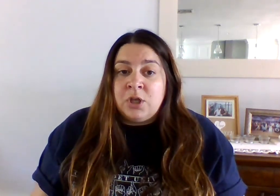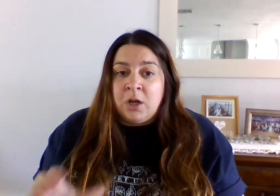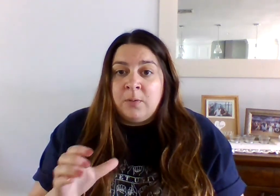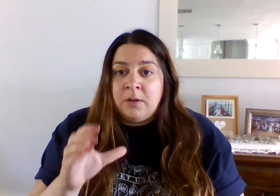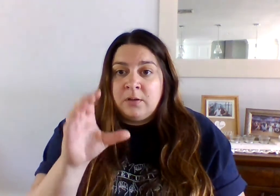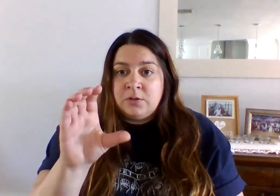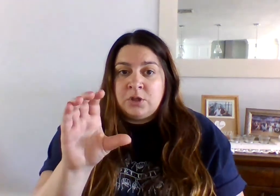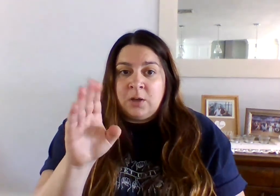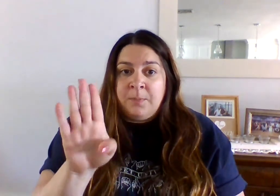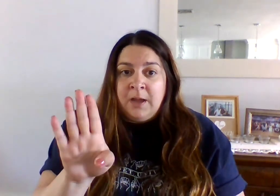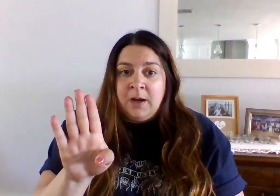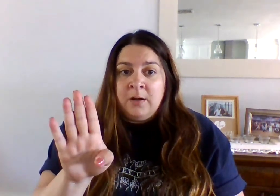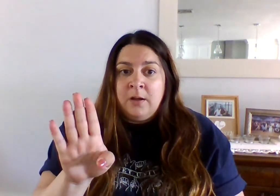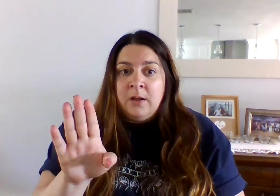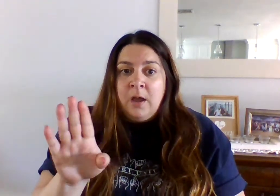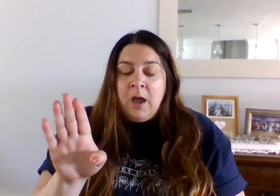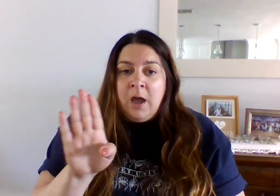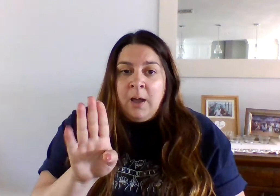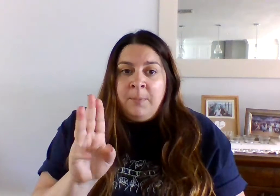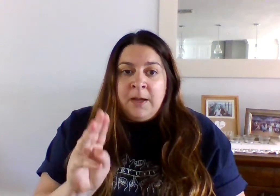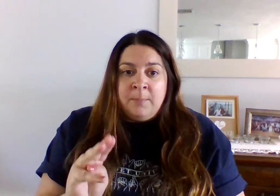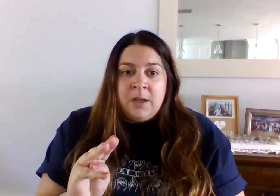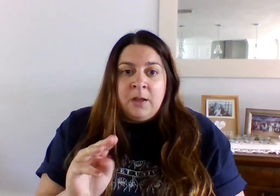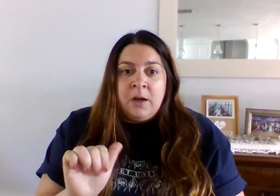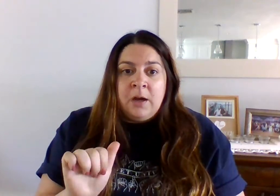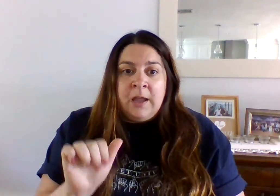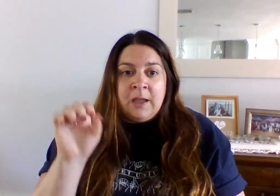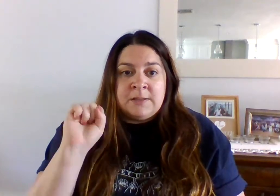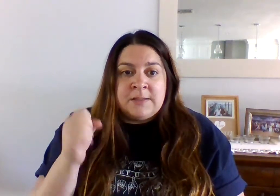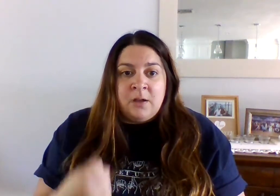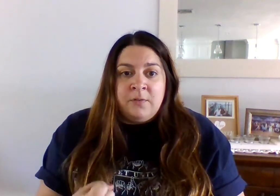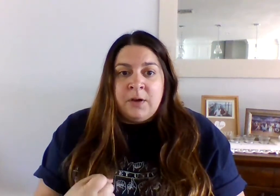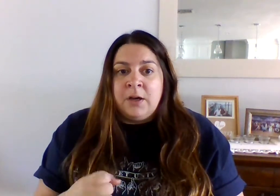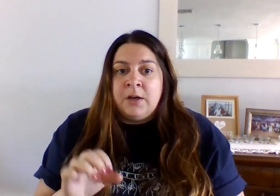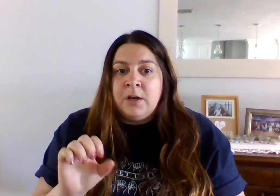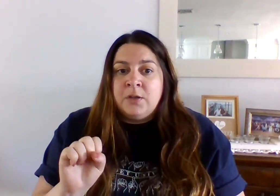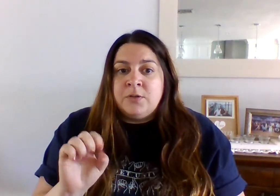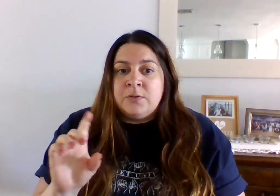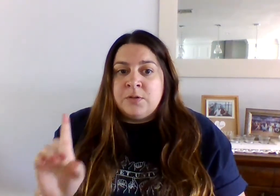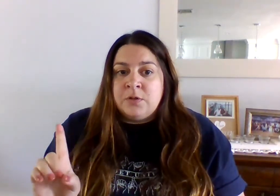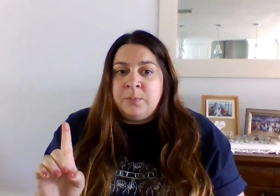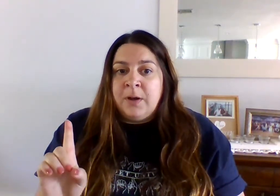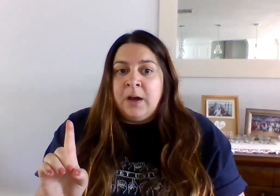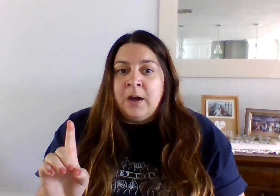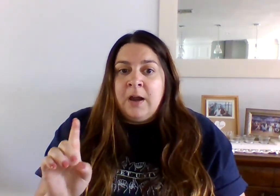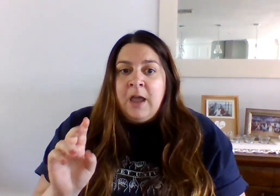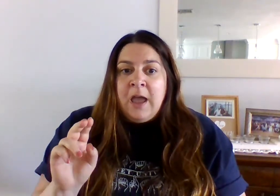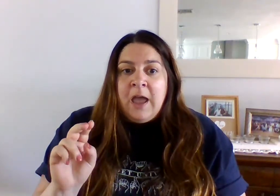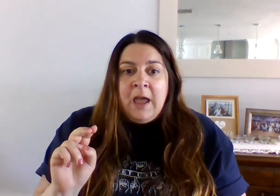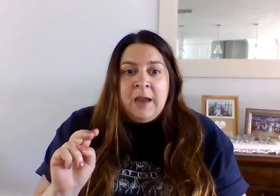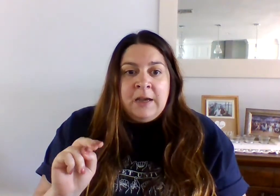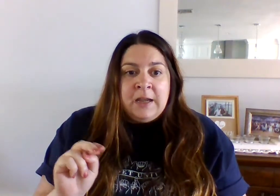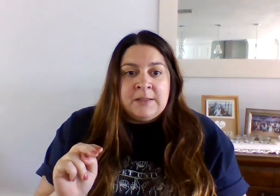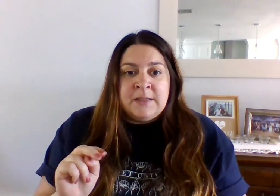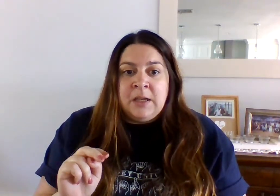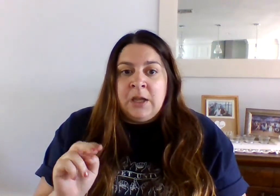Chuck Baird, Betty Miller, Ann Silver, Susan Duper, and Nancy